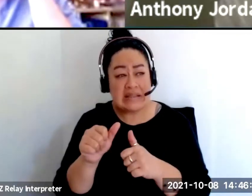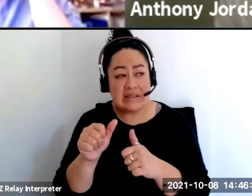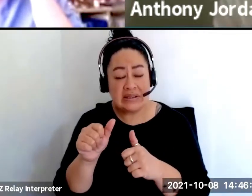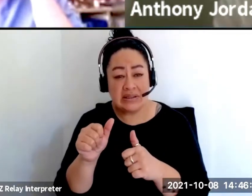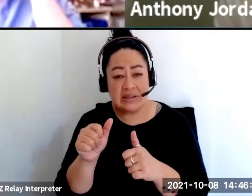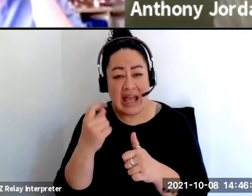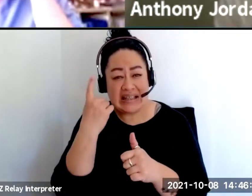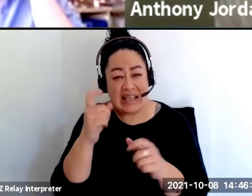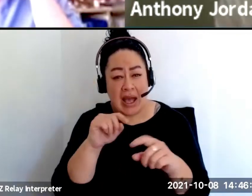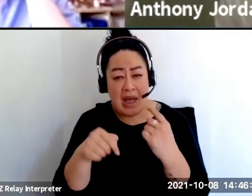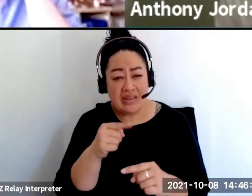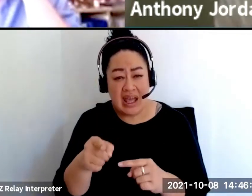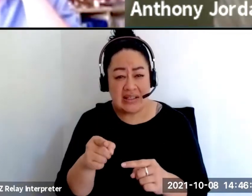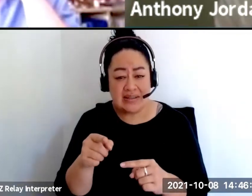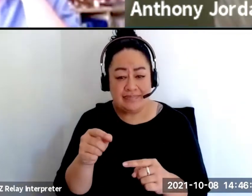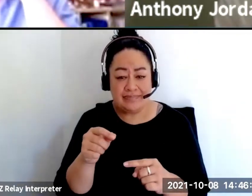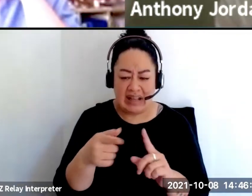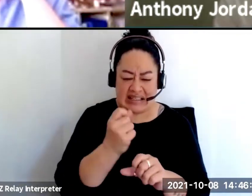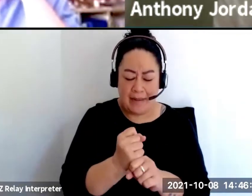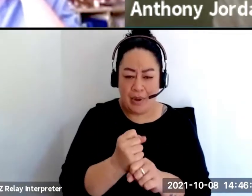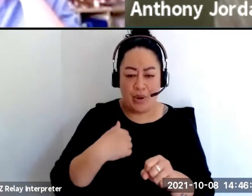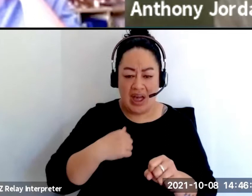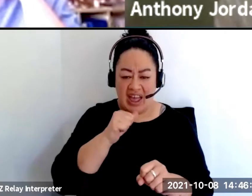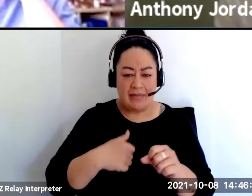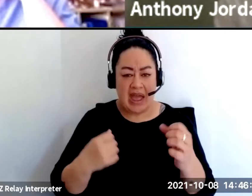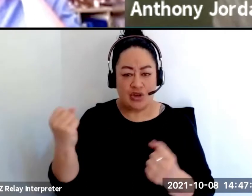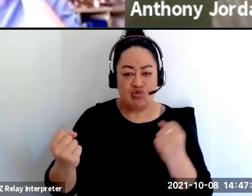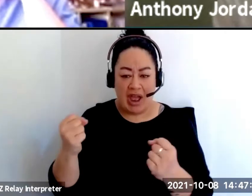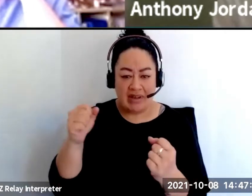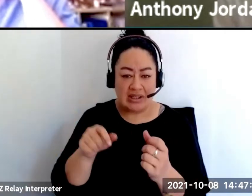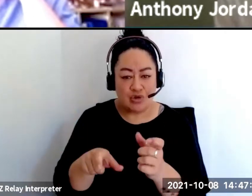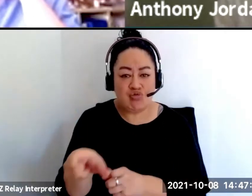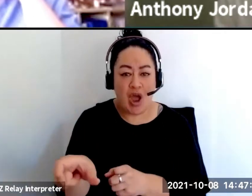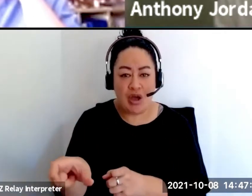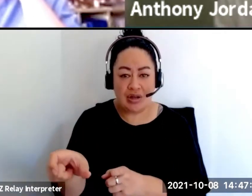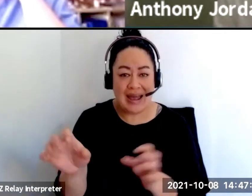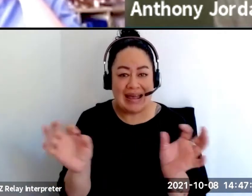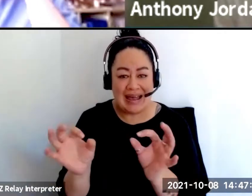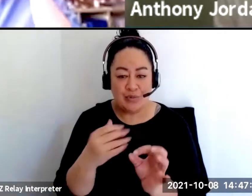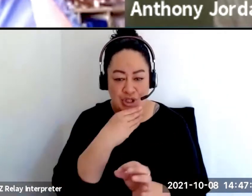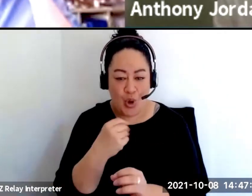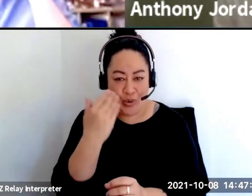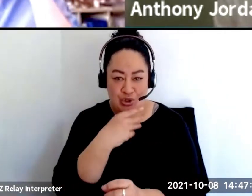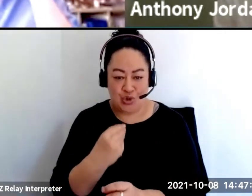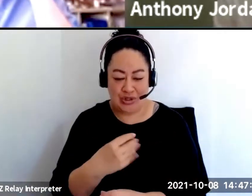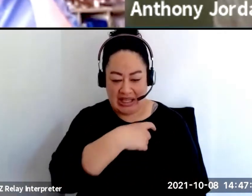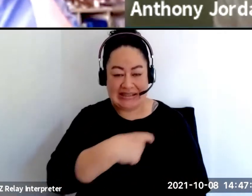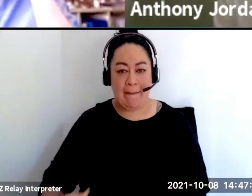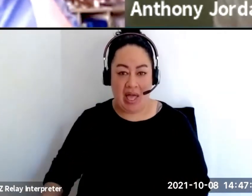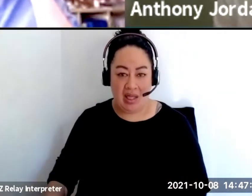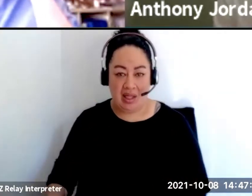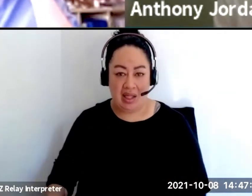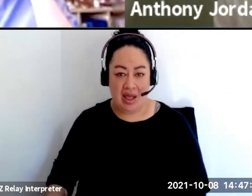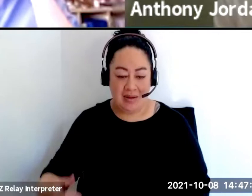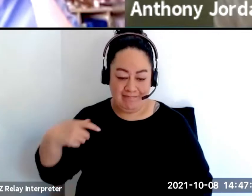down the road without a seatbelt on just because I'm waiting for a better seatbelt. You always put the best level of